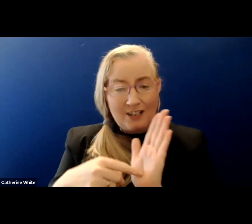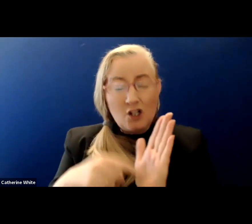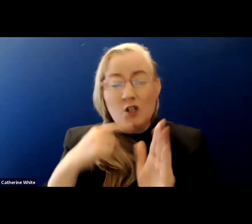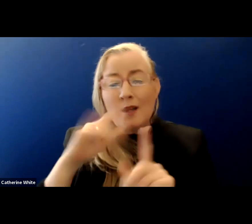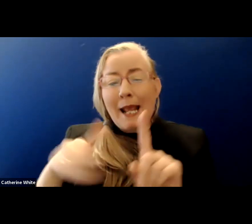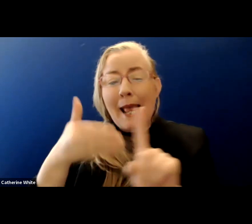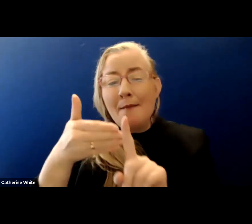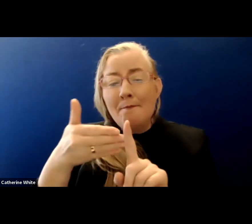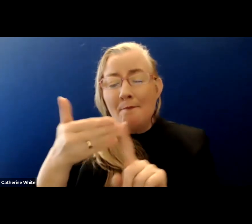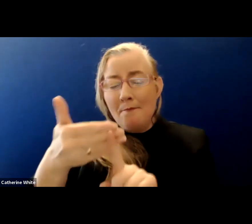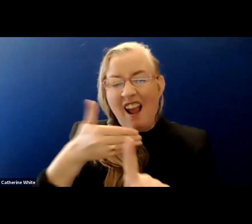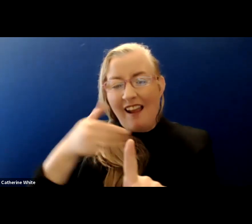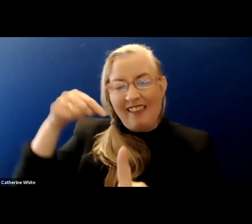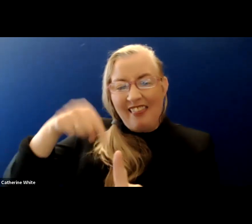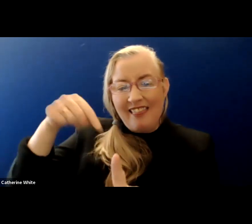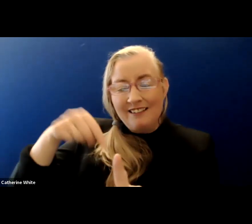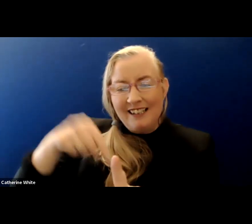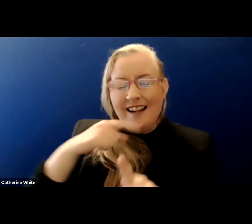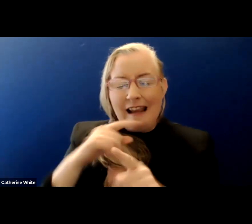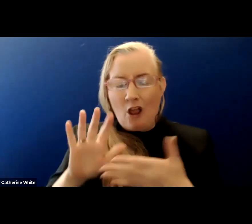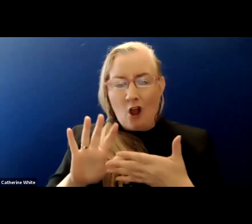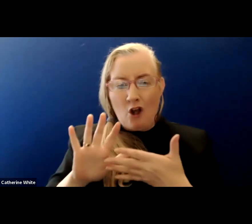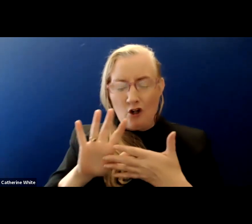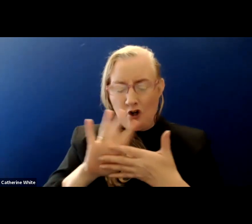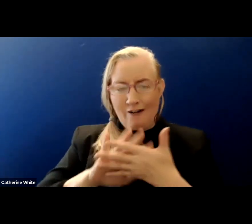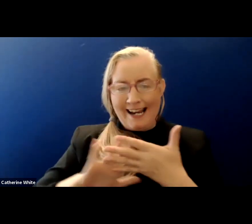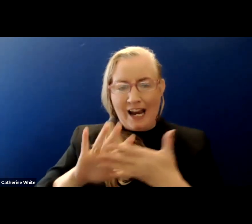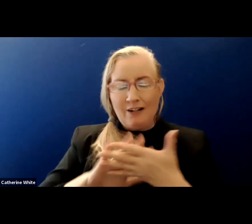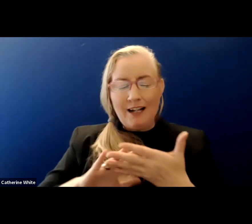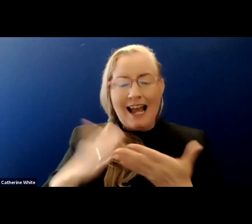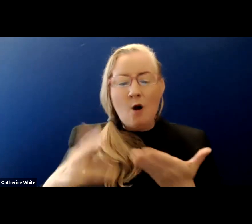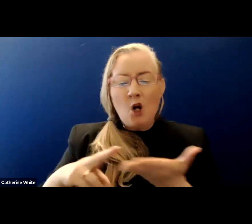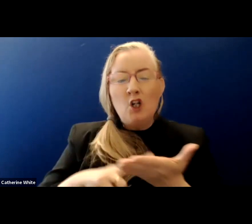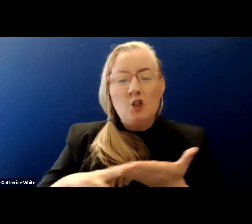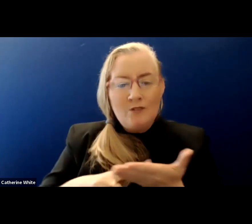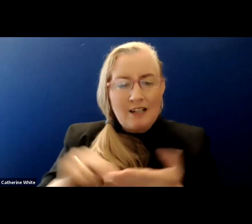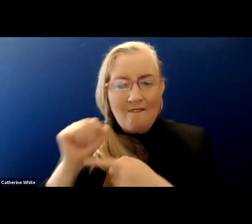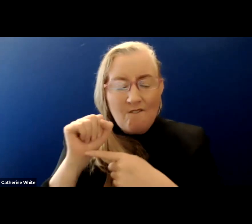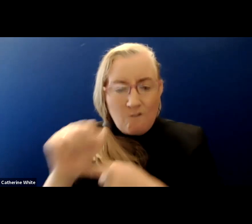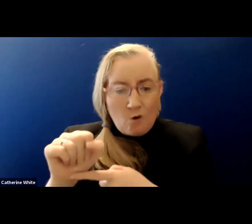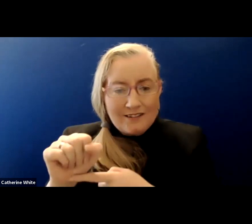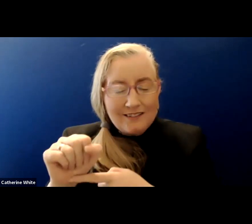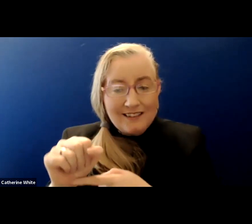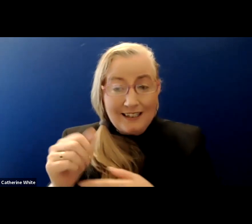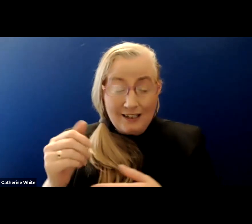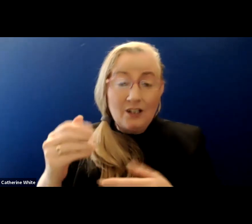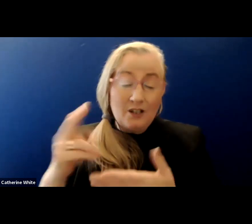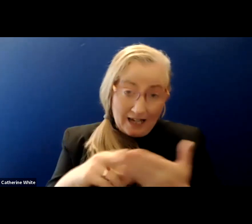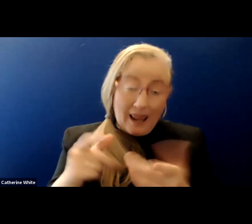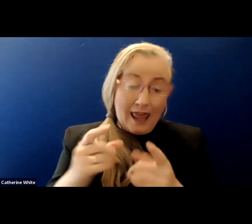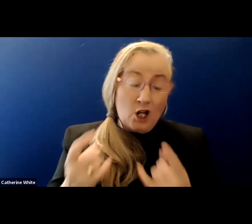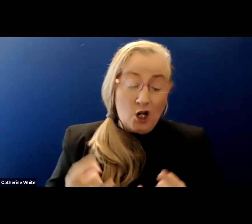to exclude so-called gray area uses of force, such as, in the view of some states,